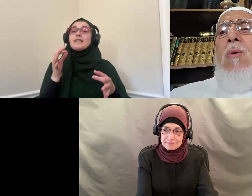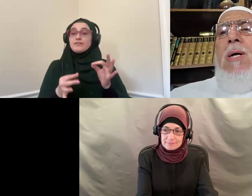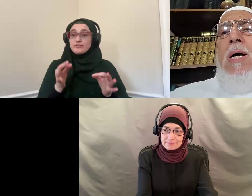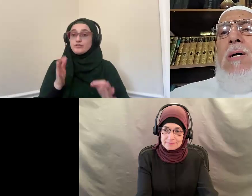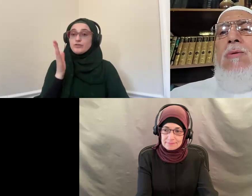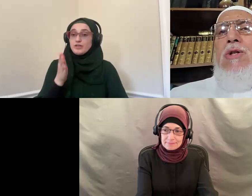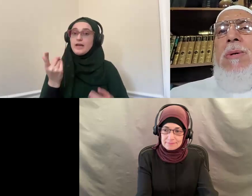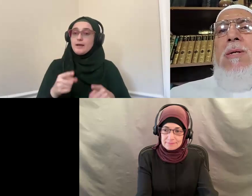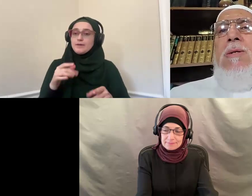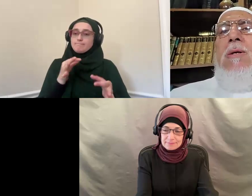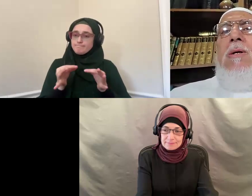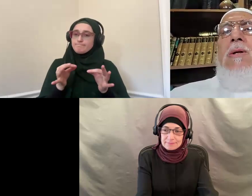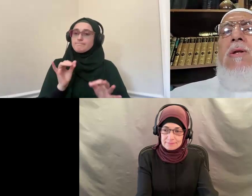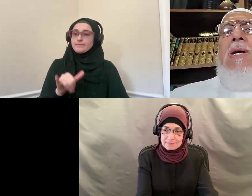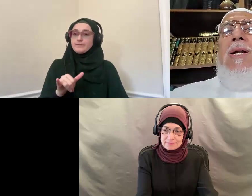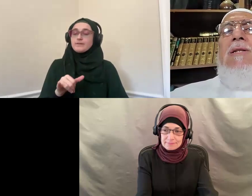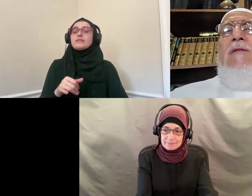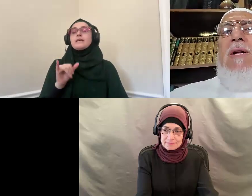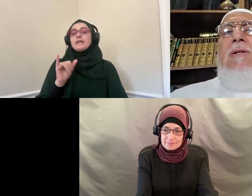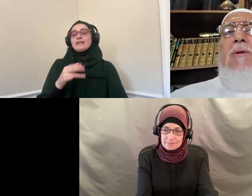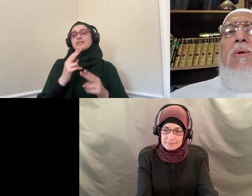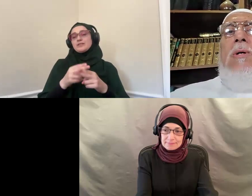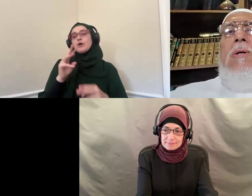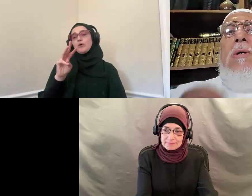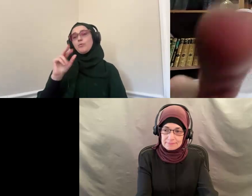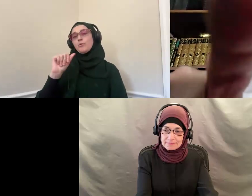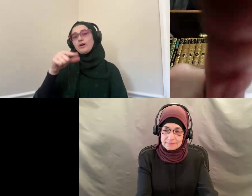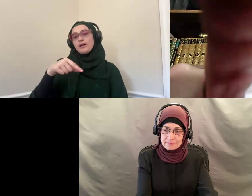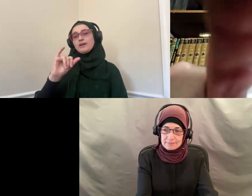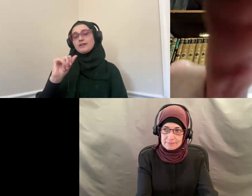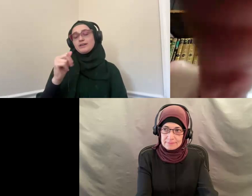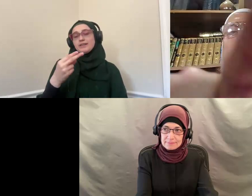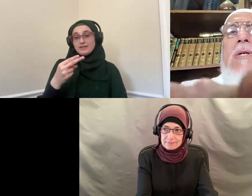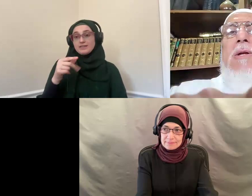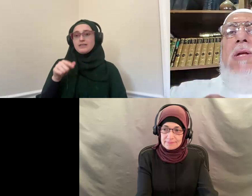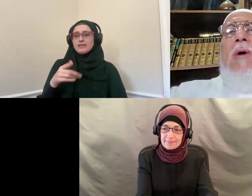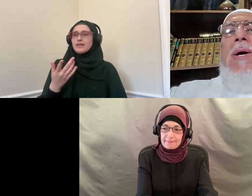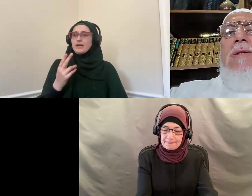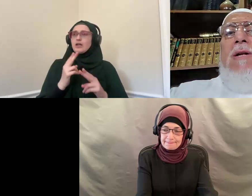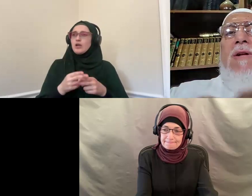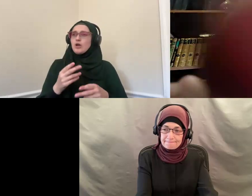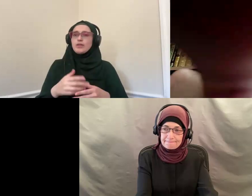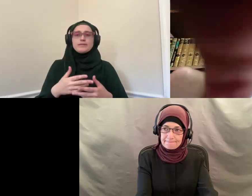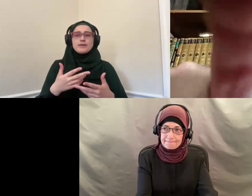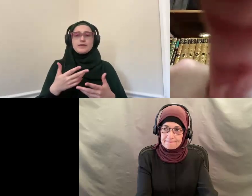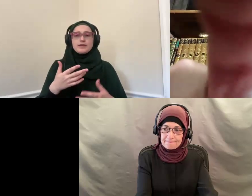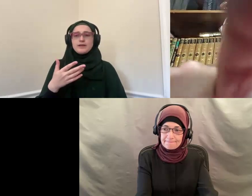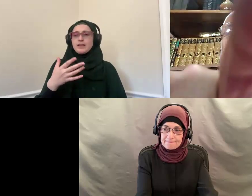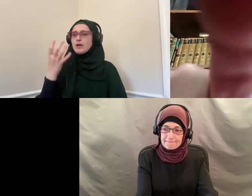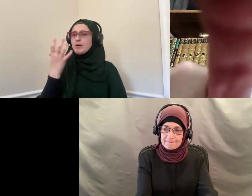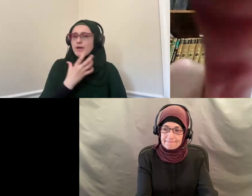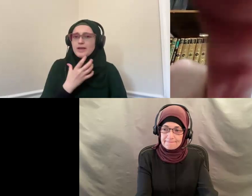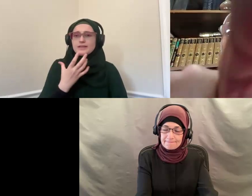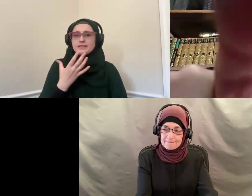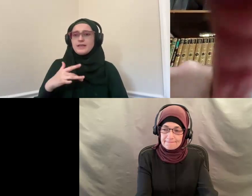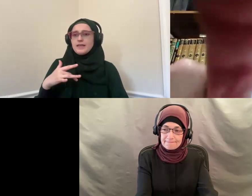called Al-Waqi'ah, which means the great event, or you could say the awaited event,